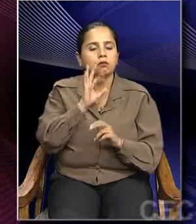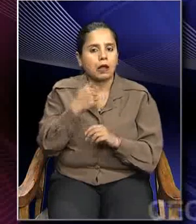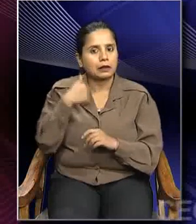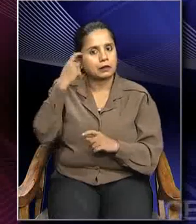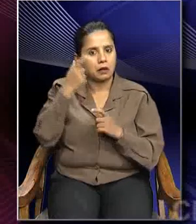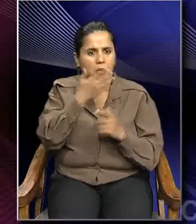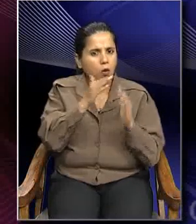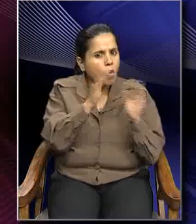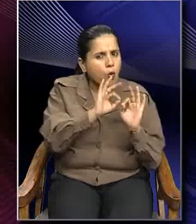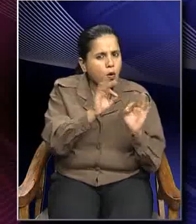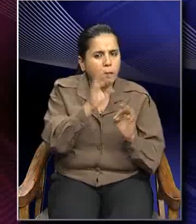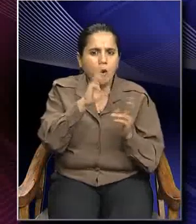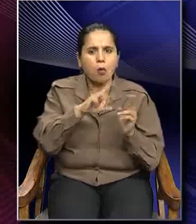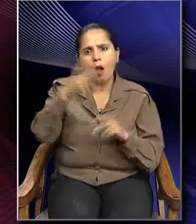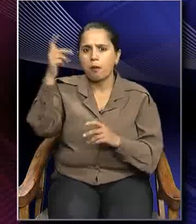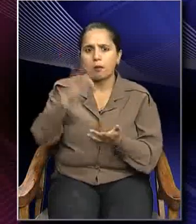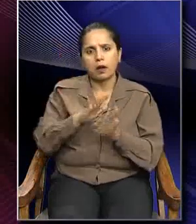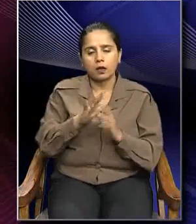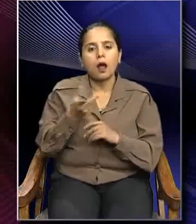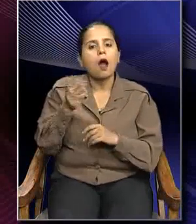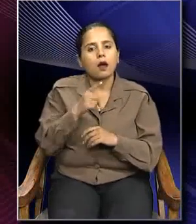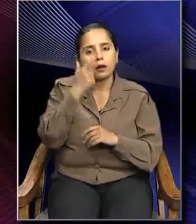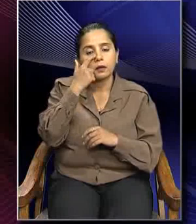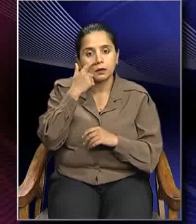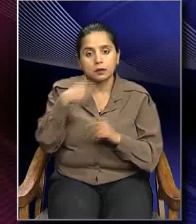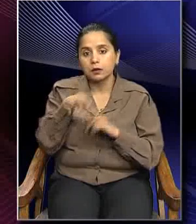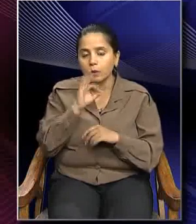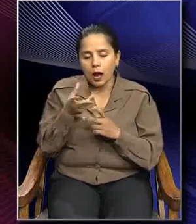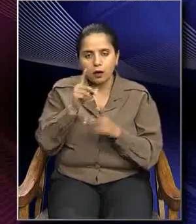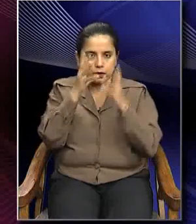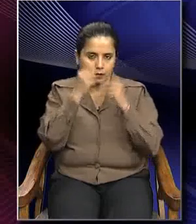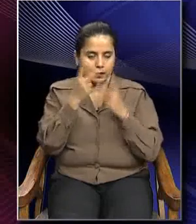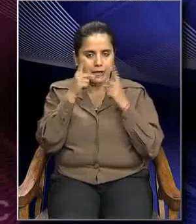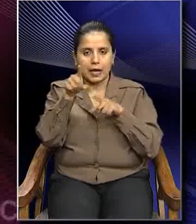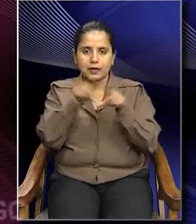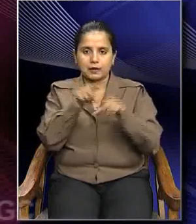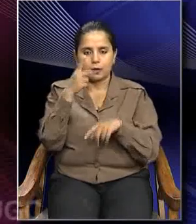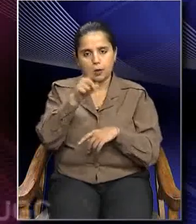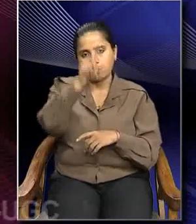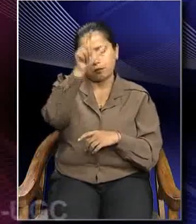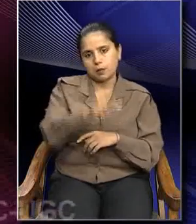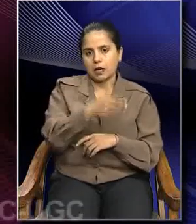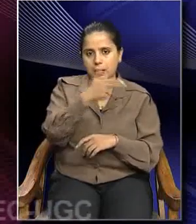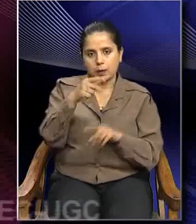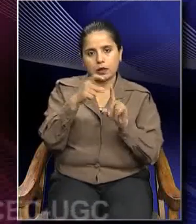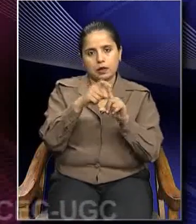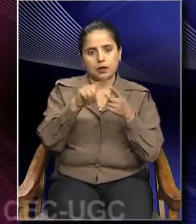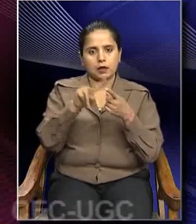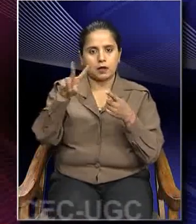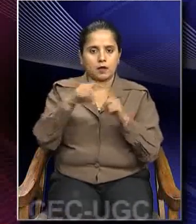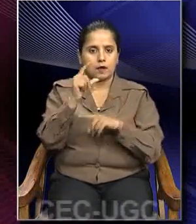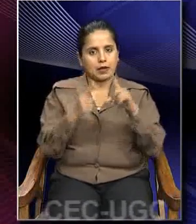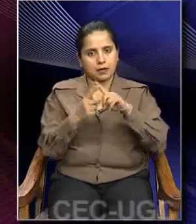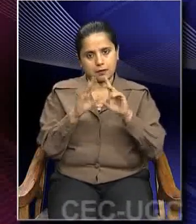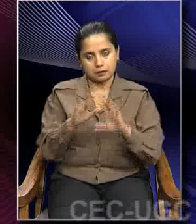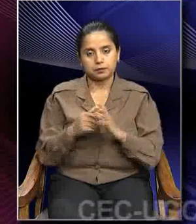So here let us reevaluate it once more. So suppose there is a person called Devdutt and